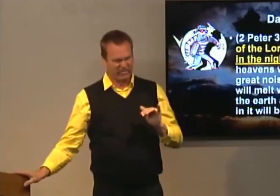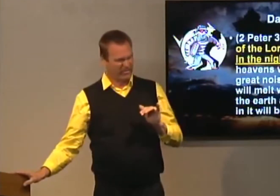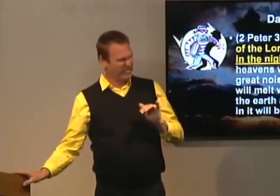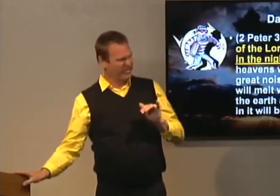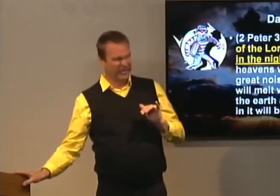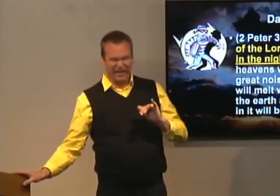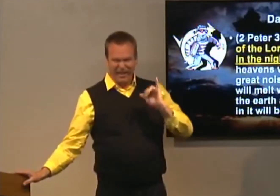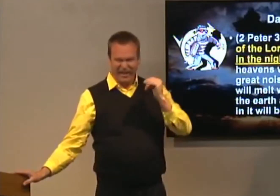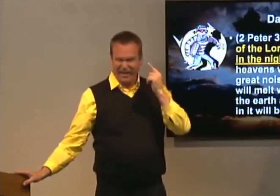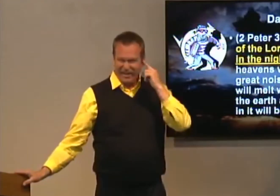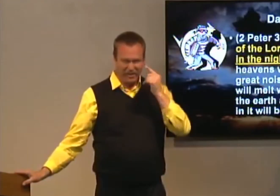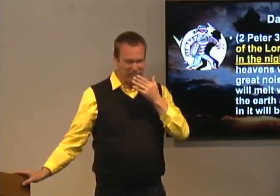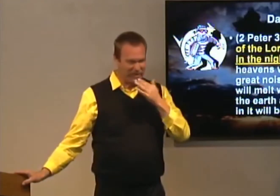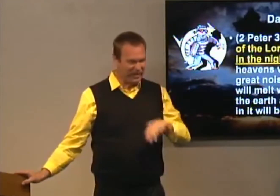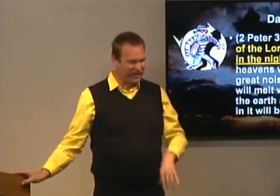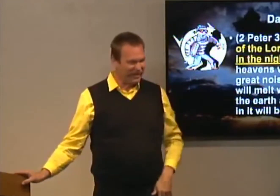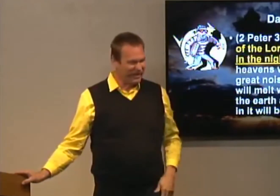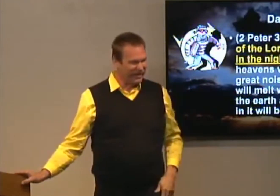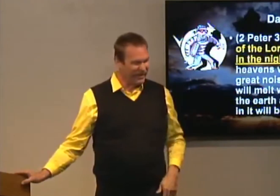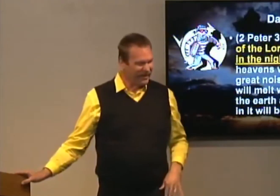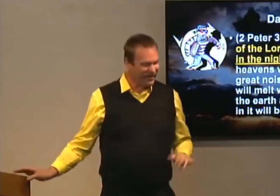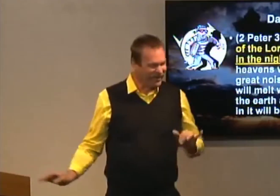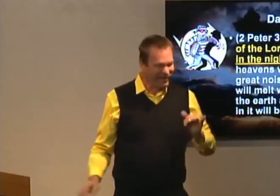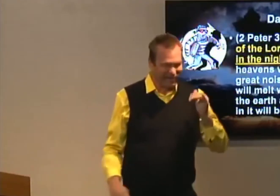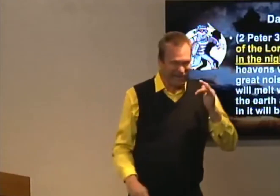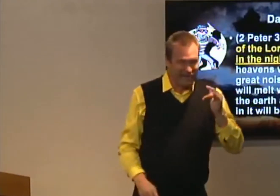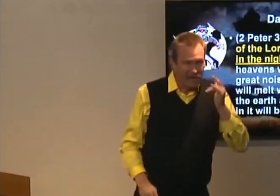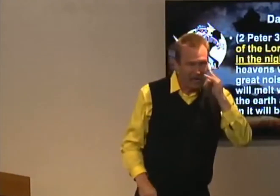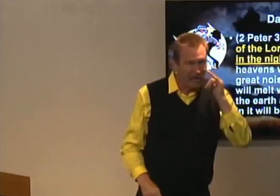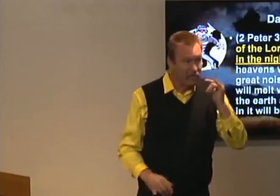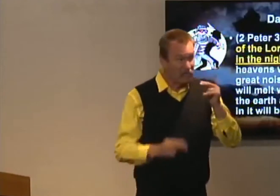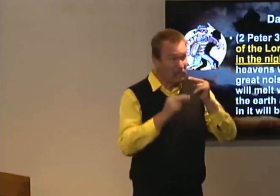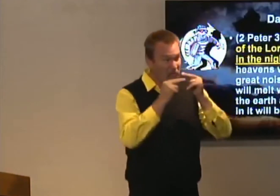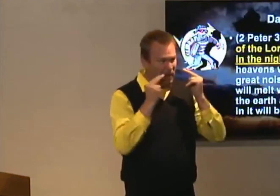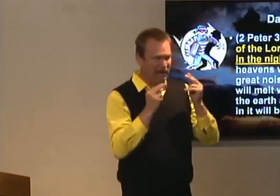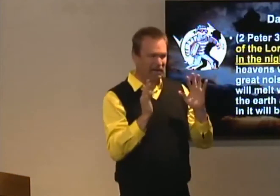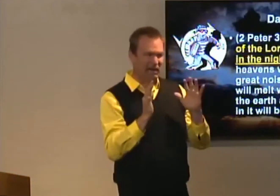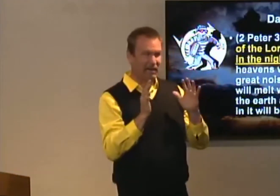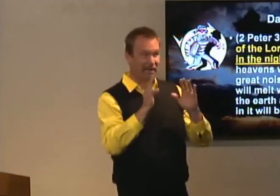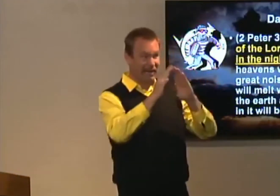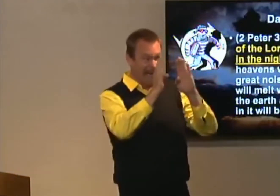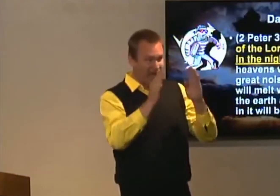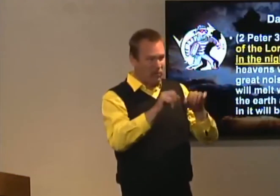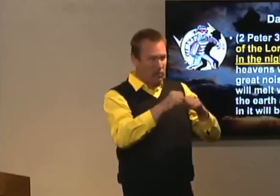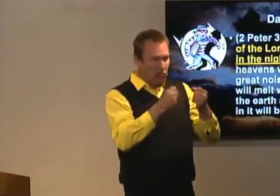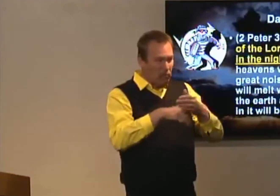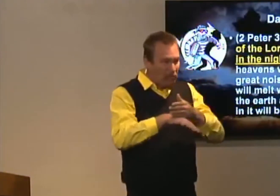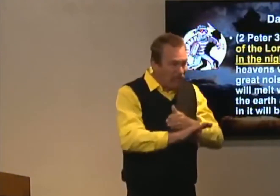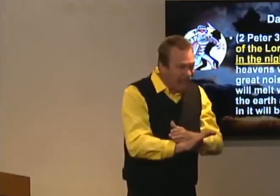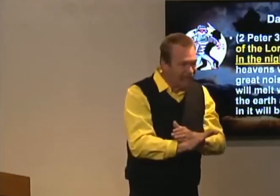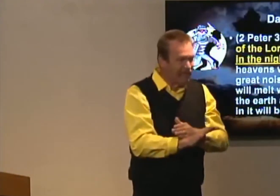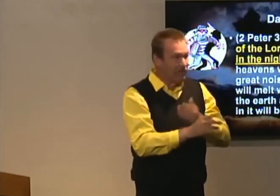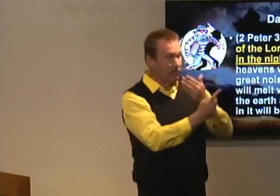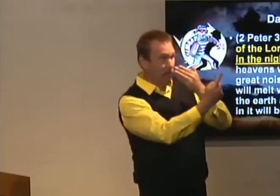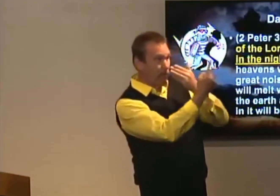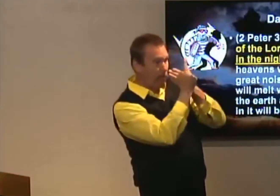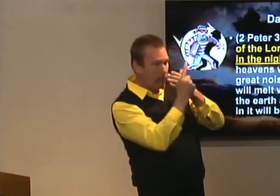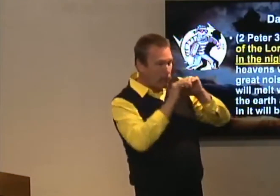So he said, the Lord says, it says, the day of the Lord will come as a thief in the night. It's kind of an interesting thing. You know, when they come in, they break in